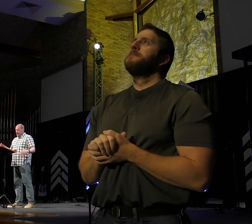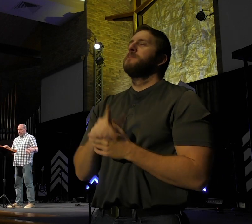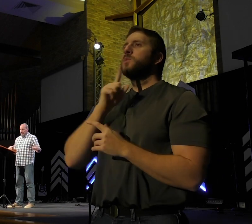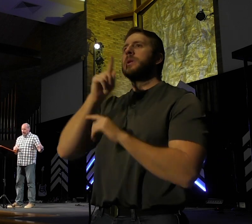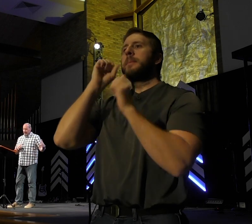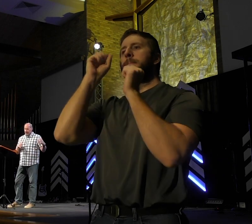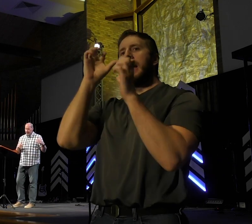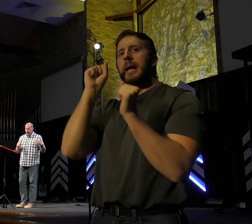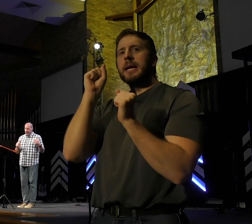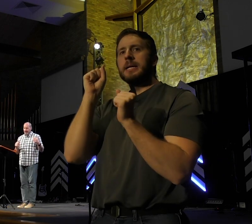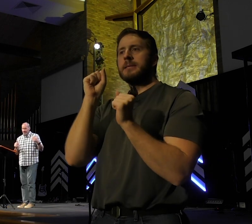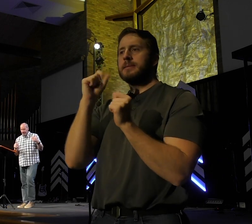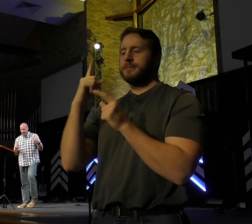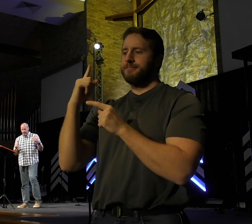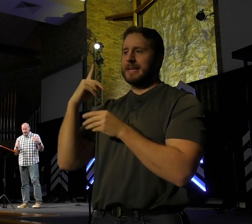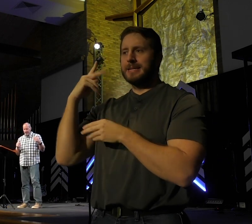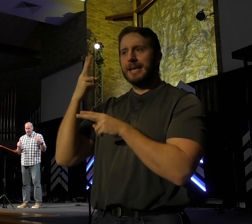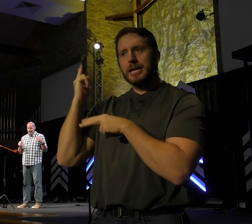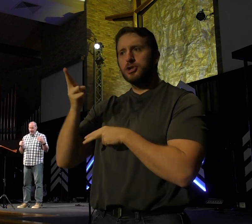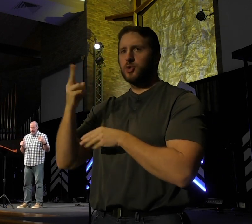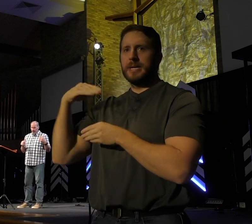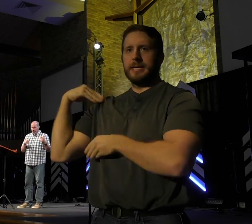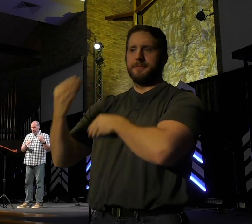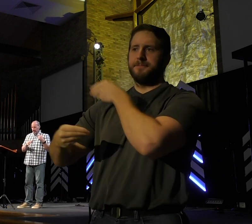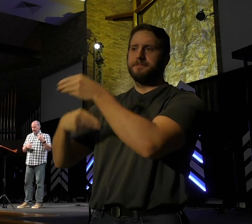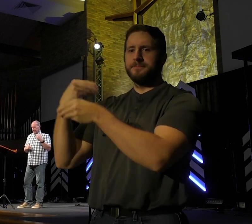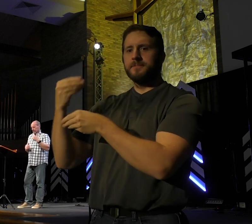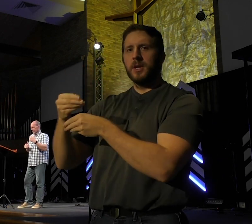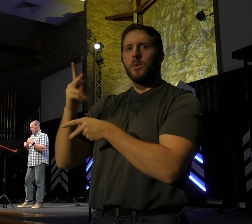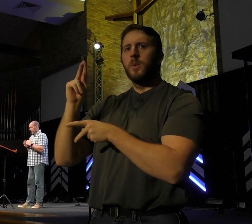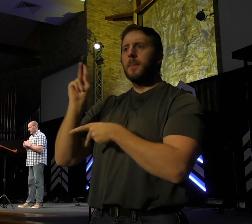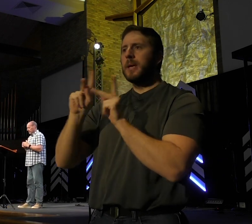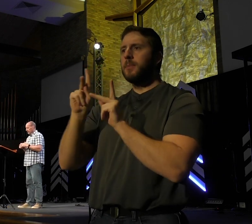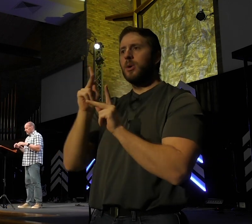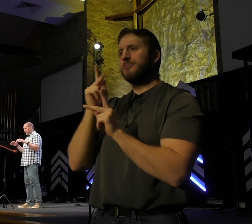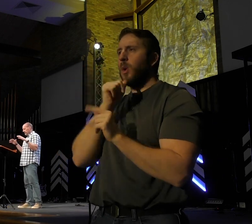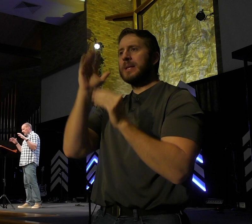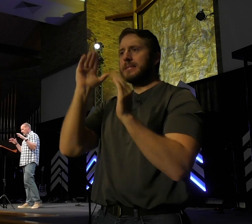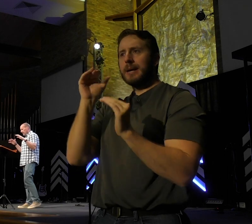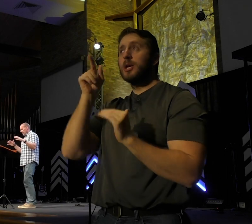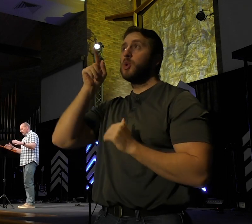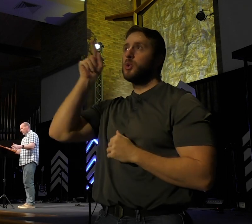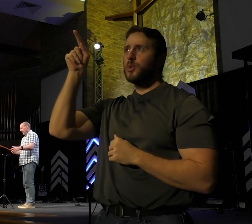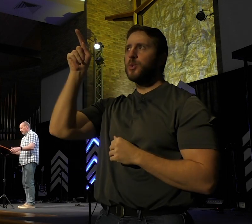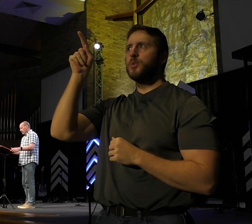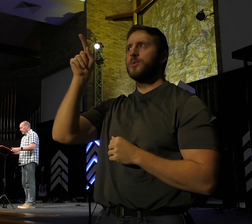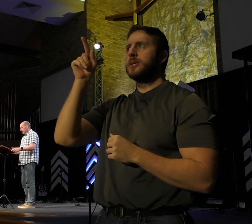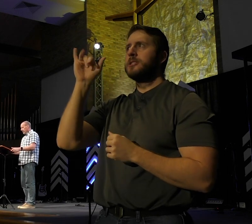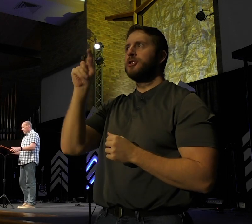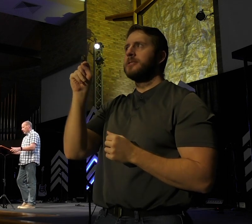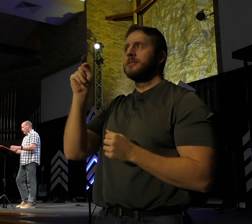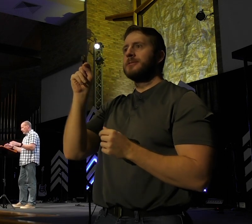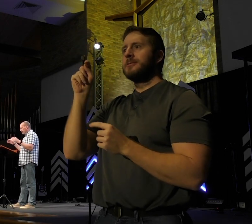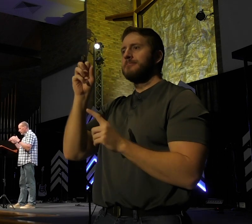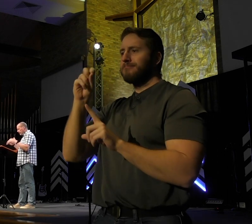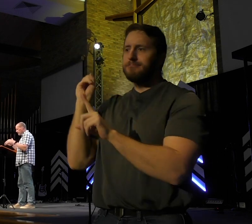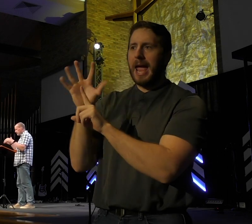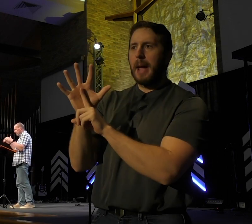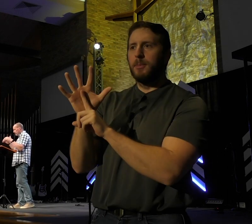it is amazing how throughout history, when people least expect it, you ambush